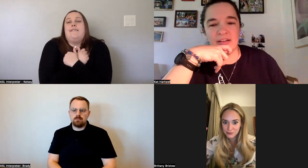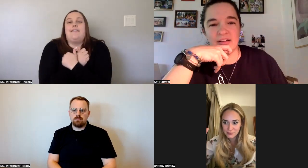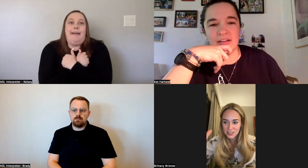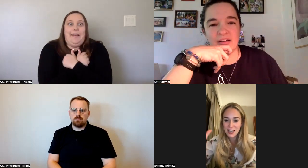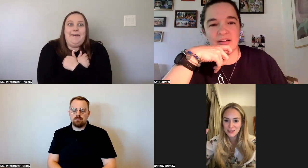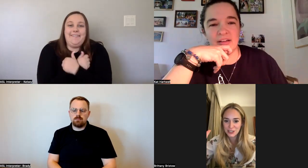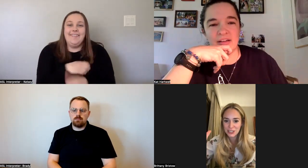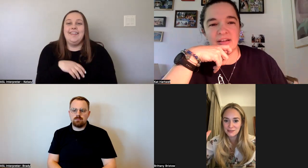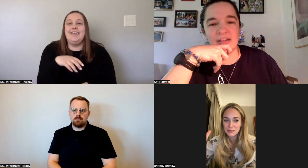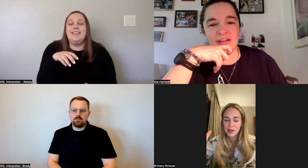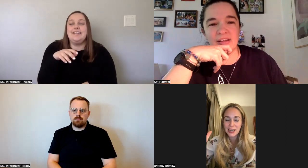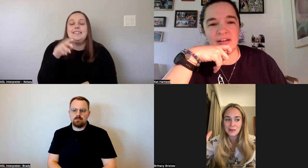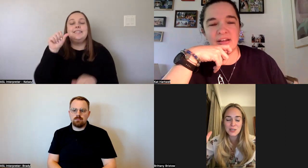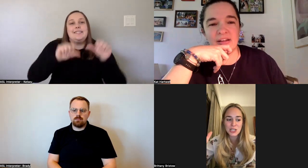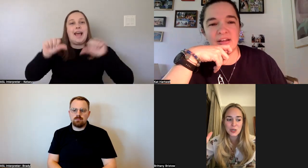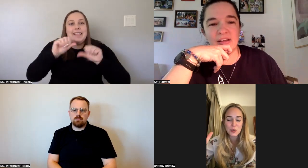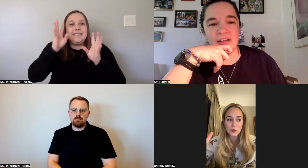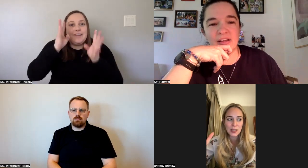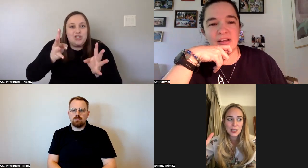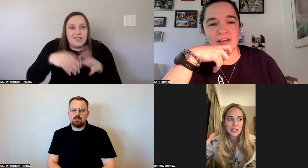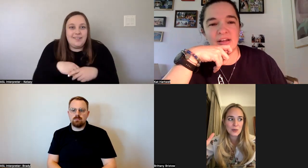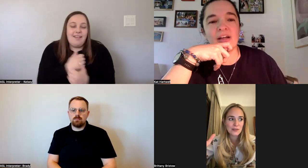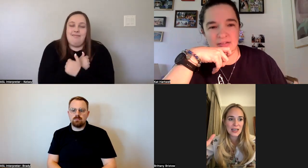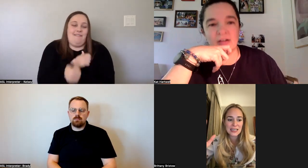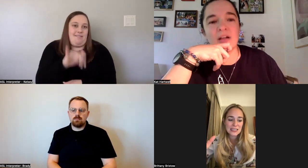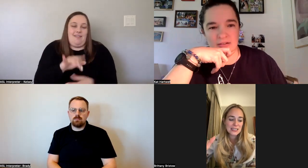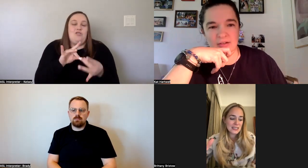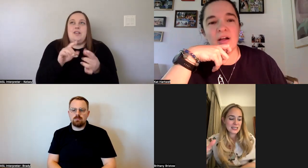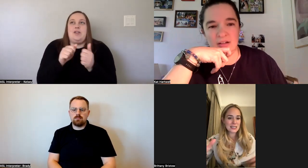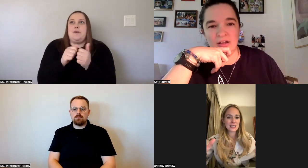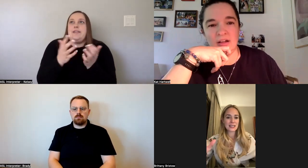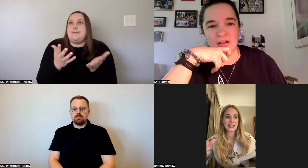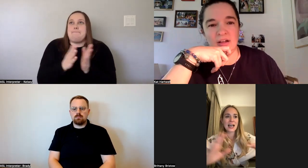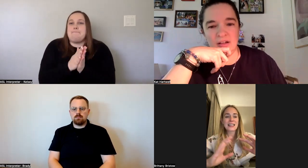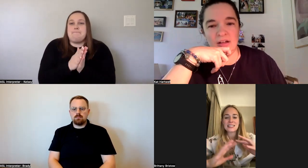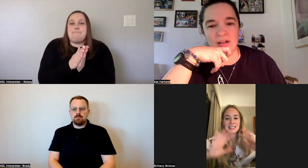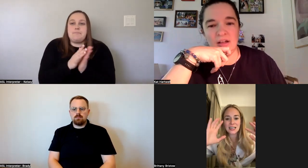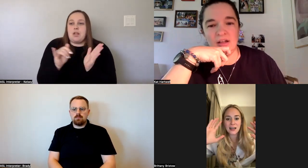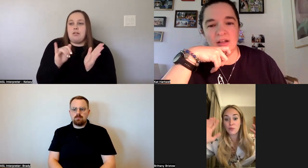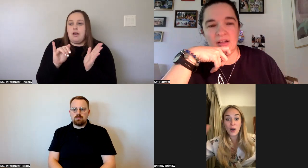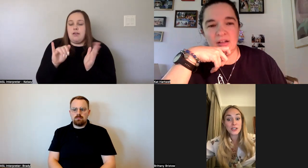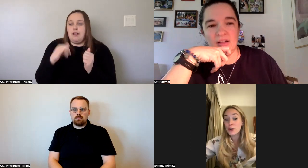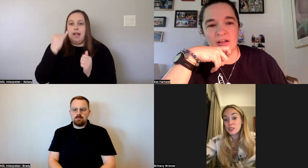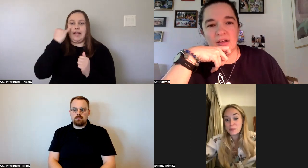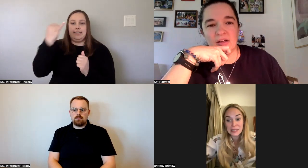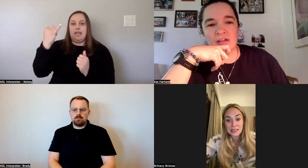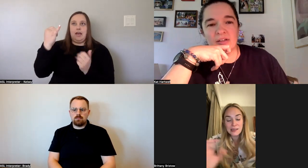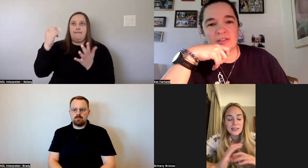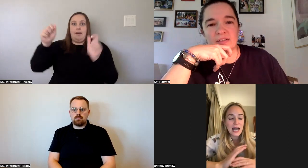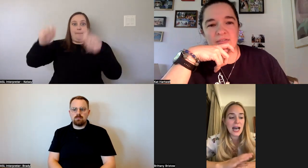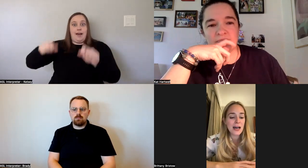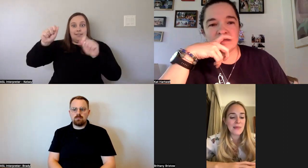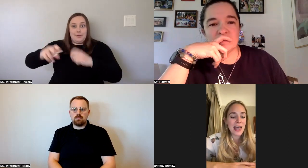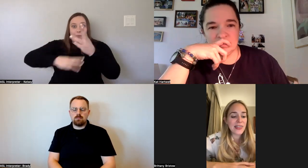love science fiction when it comes to sort of like the idea of what could